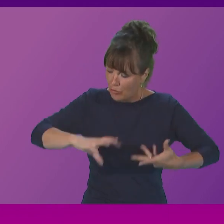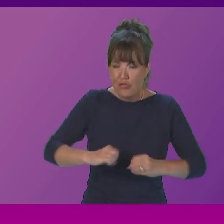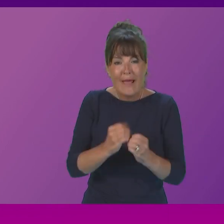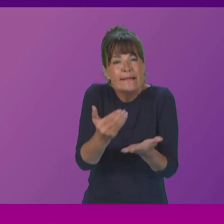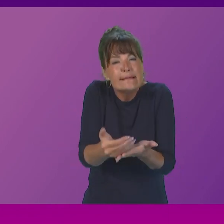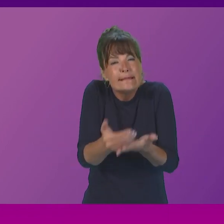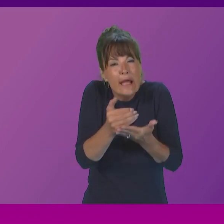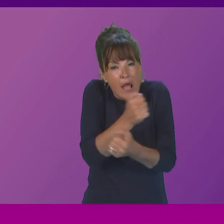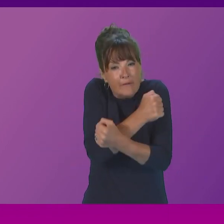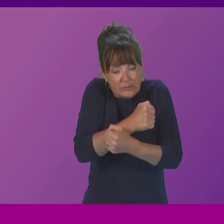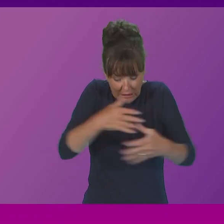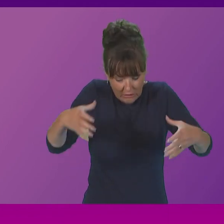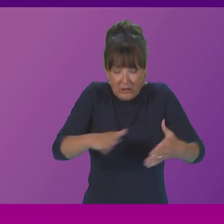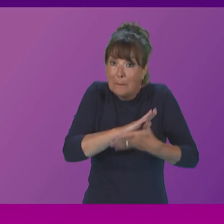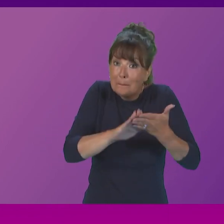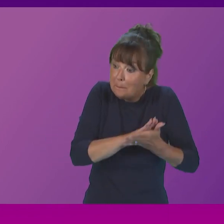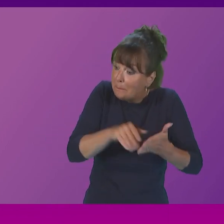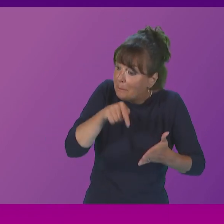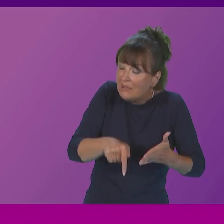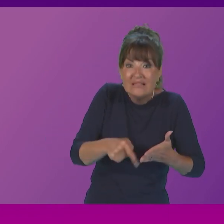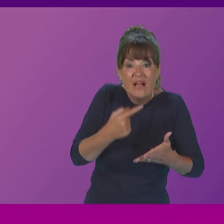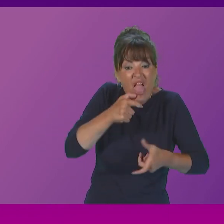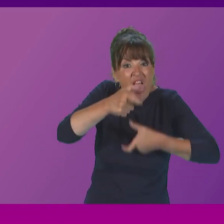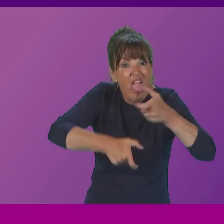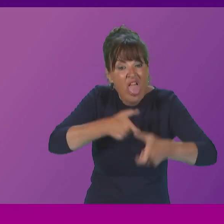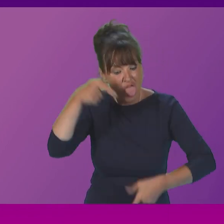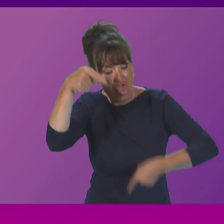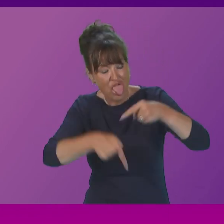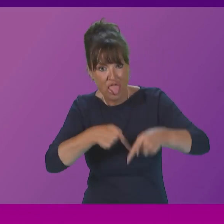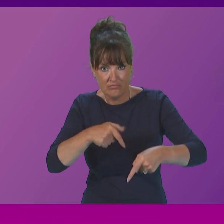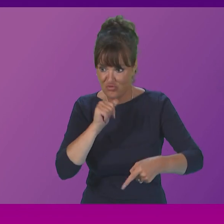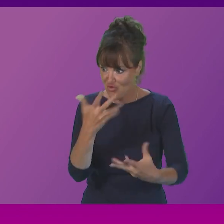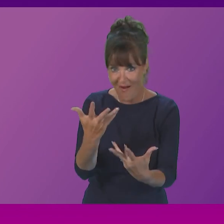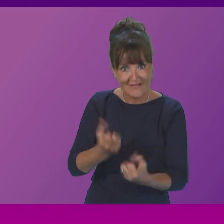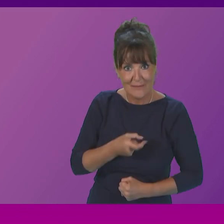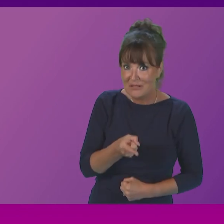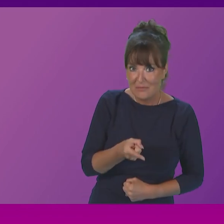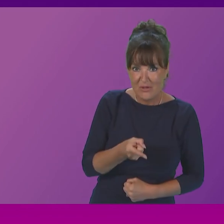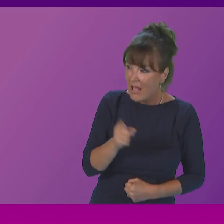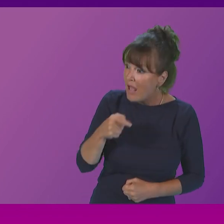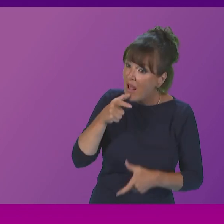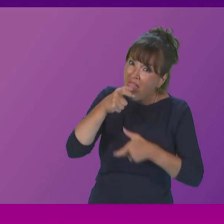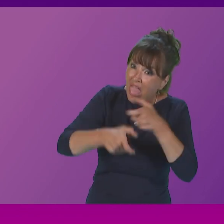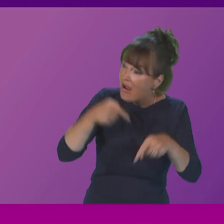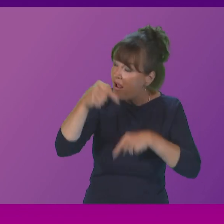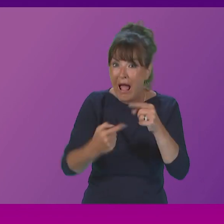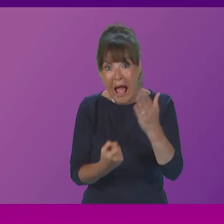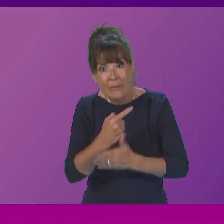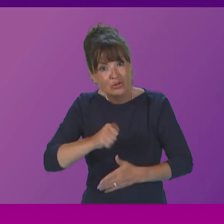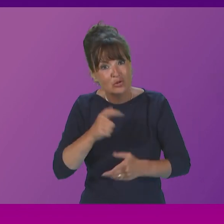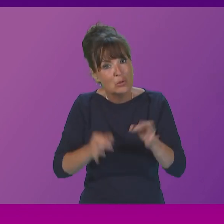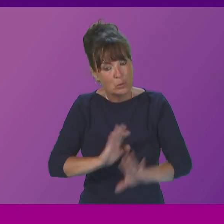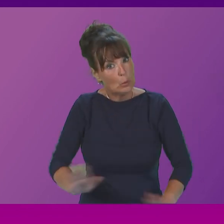where abuse is not tolerated and that abuse is not a feature of Scottish politics. That